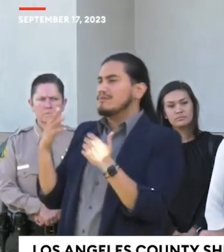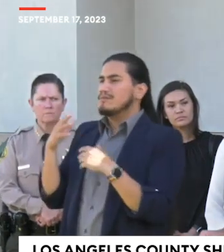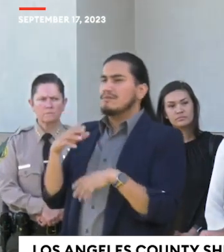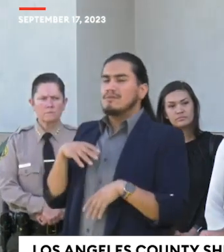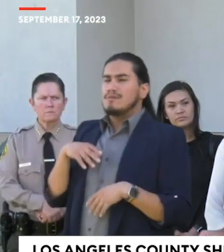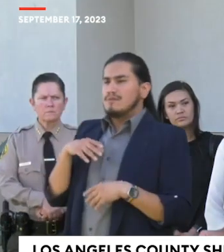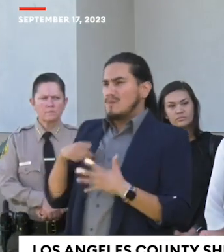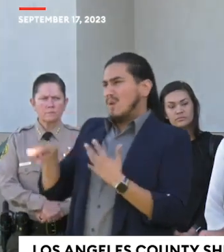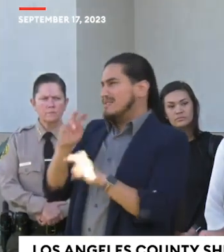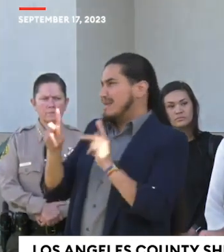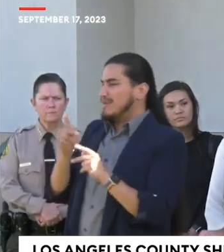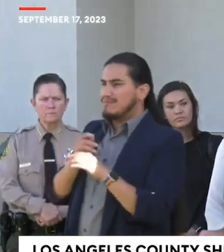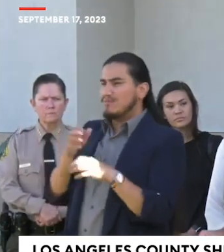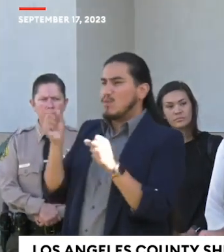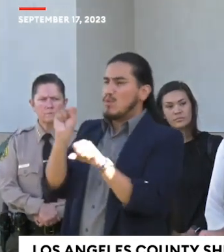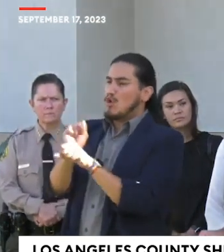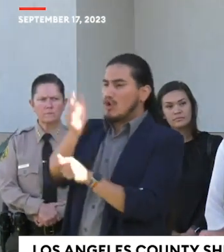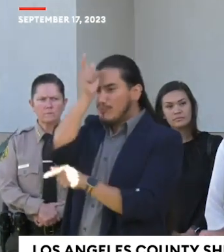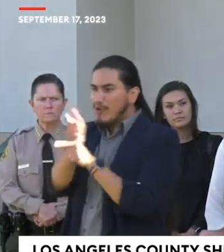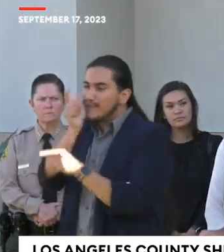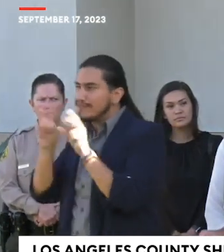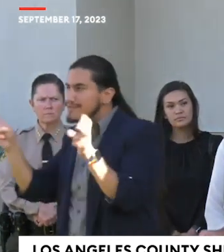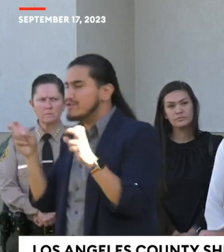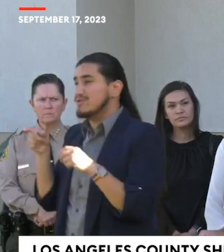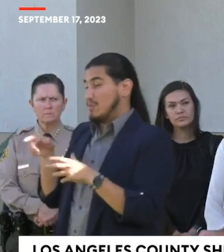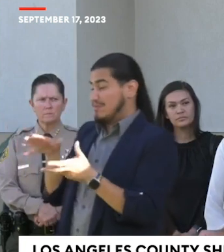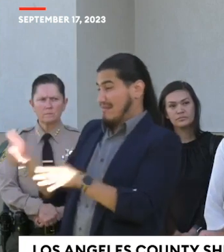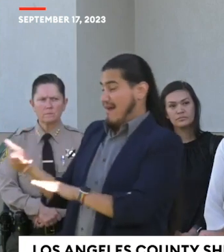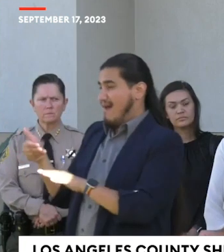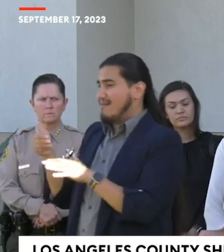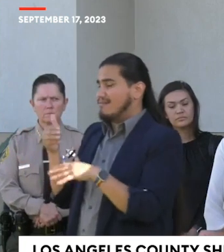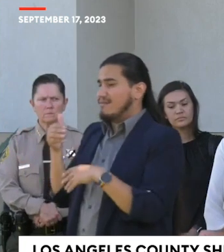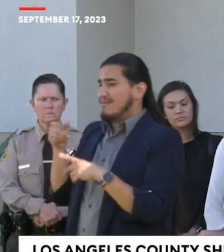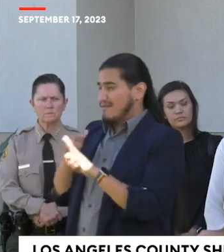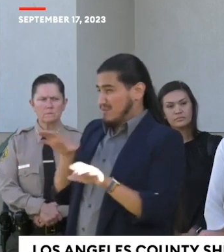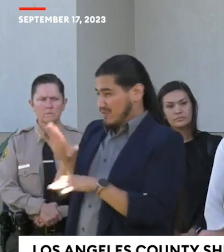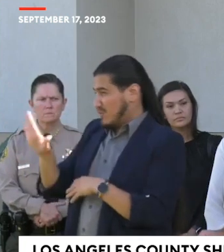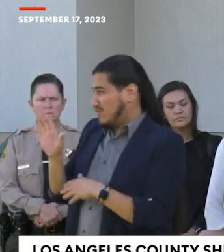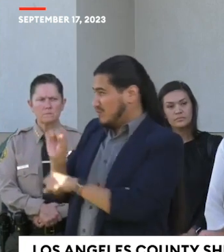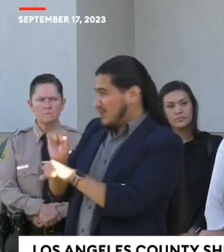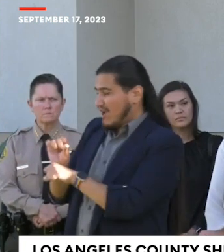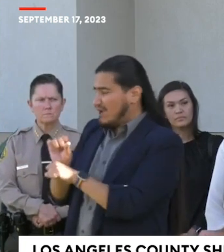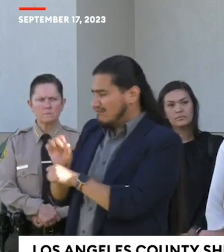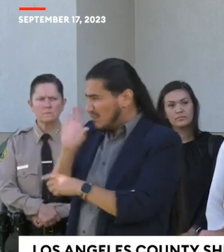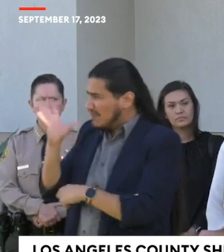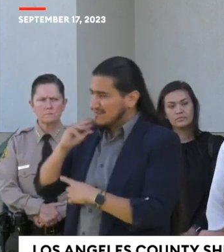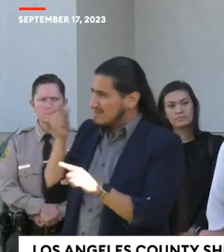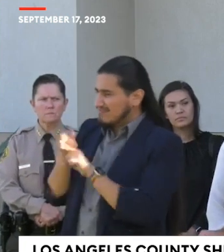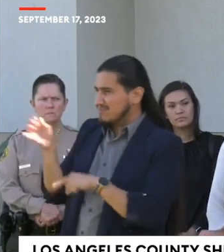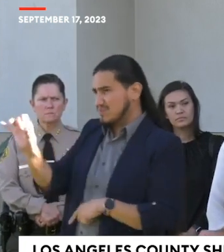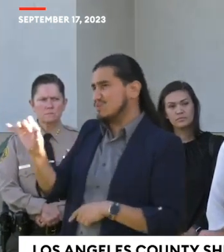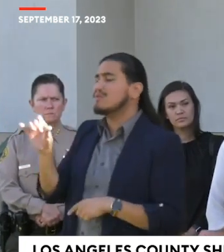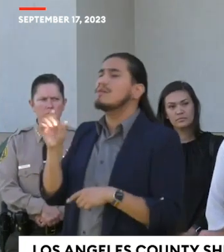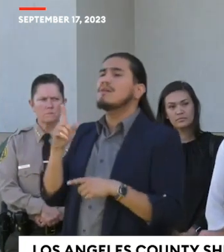day would be murdered just for the mere fact that you're doing your job. But we will take care of each other.